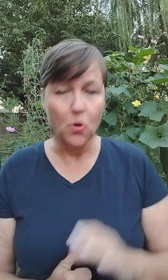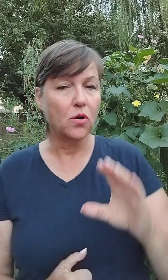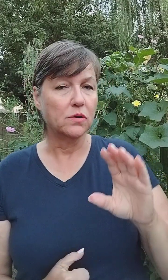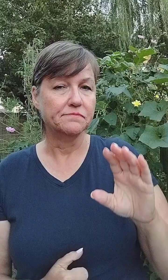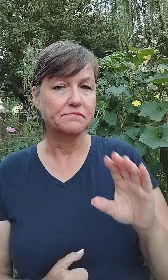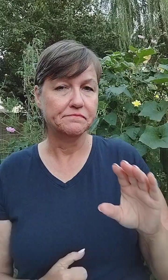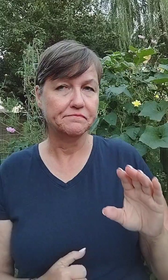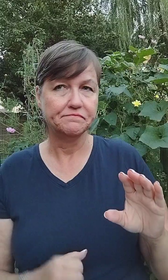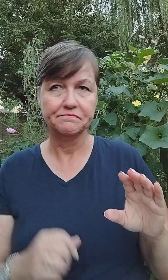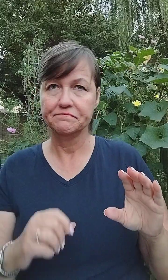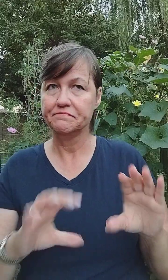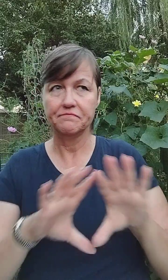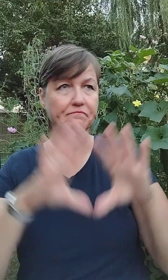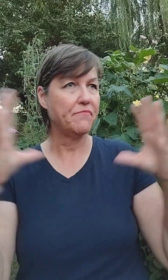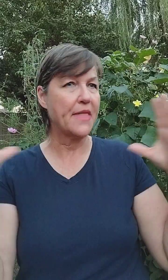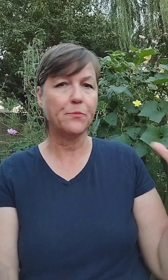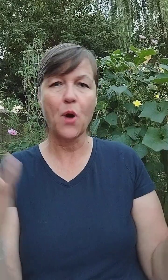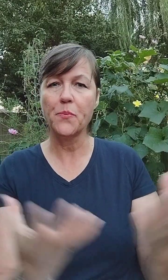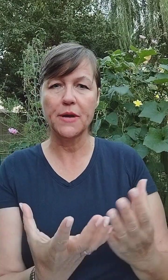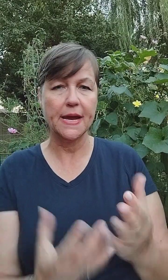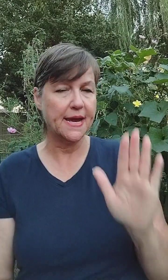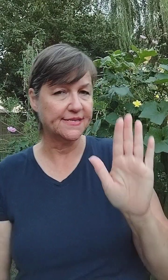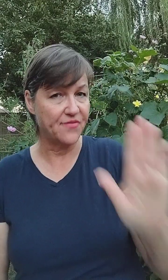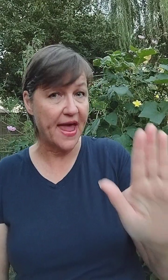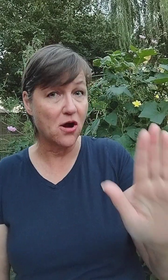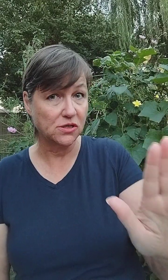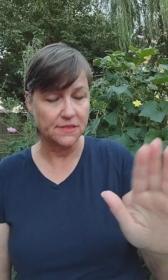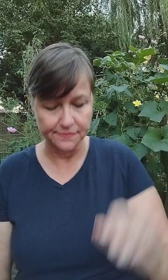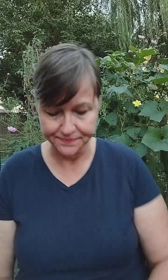or that property is theirs.